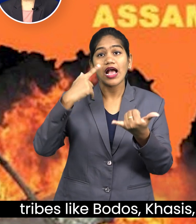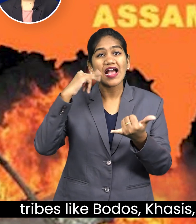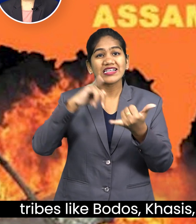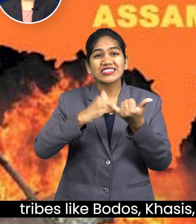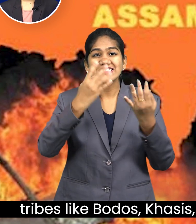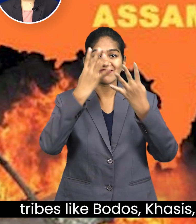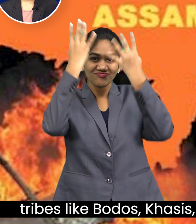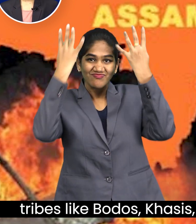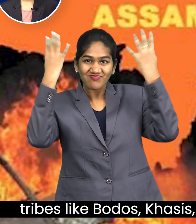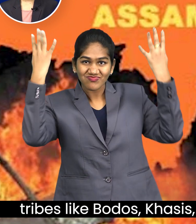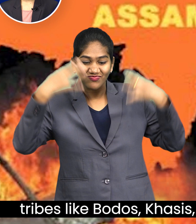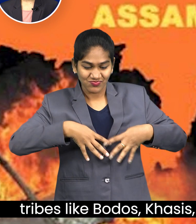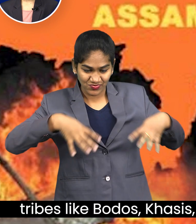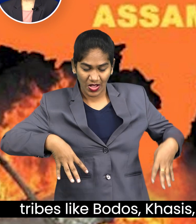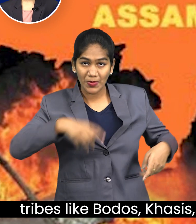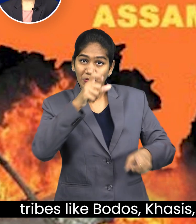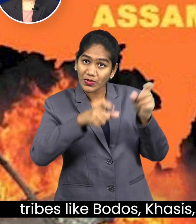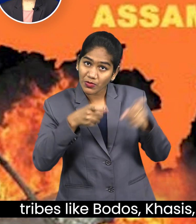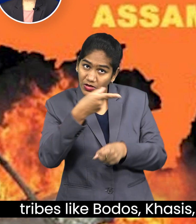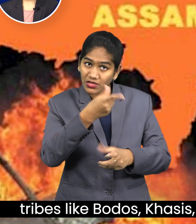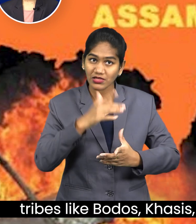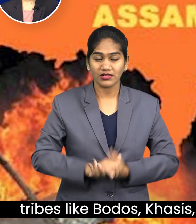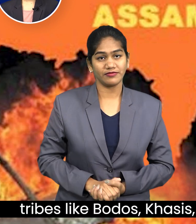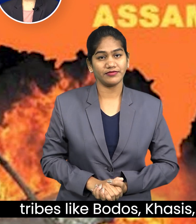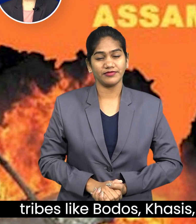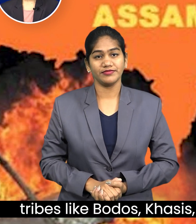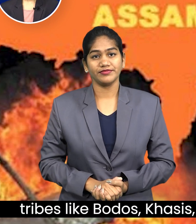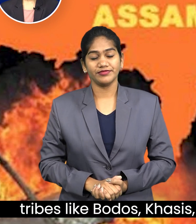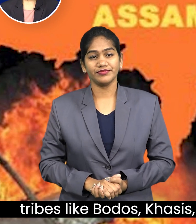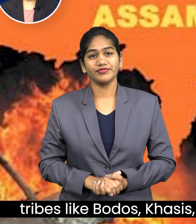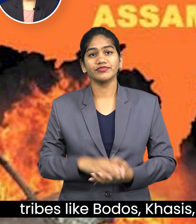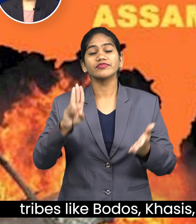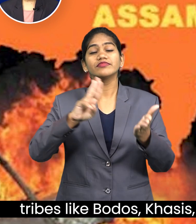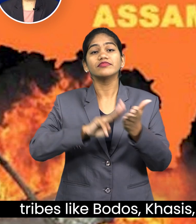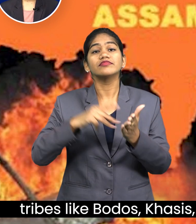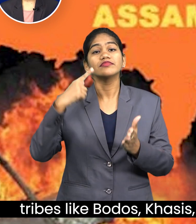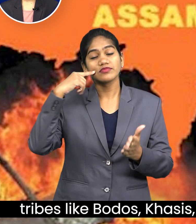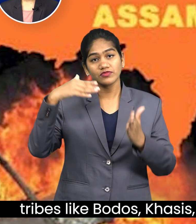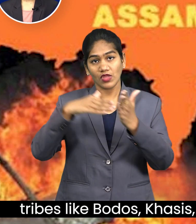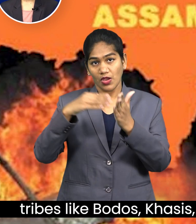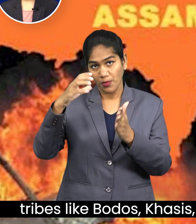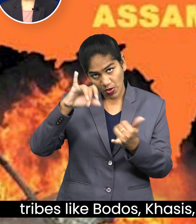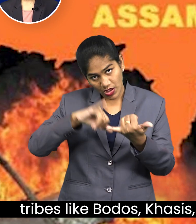Mesos,